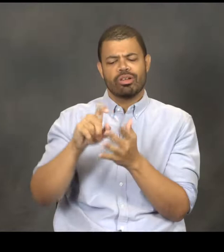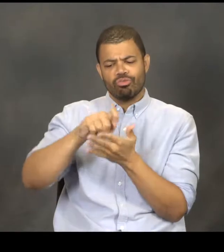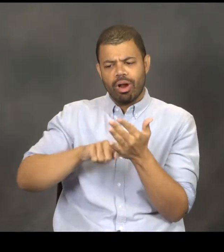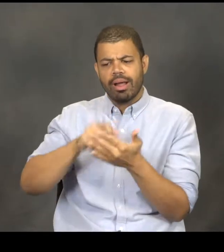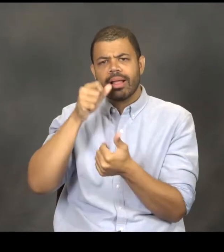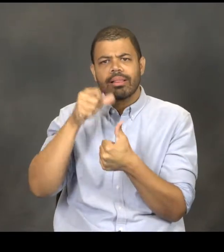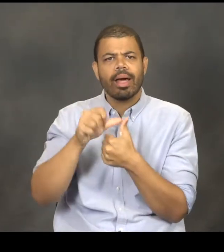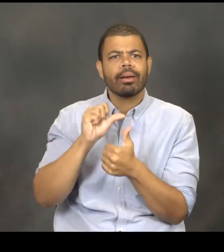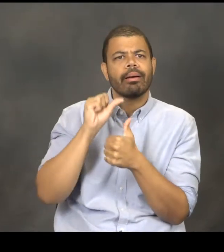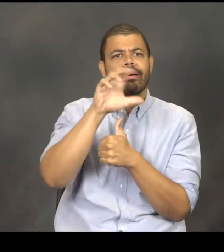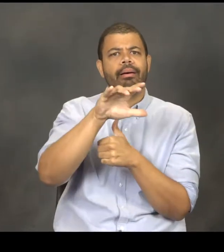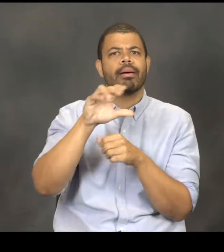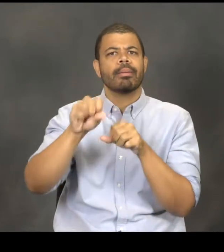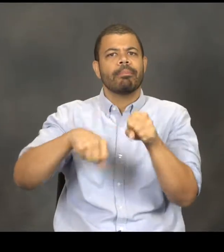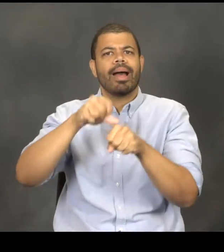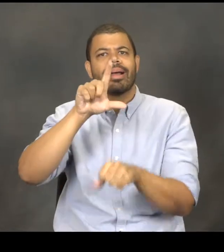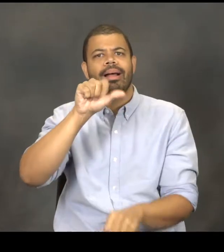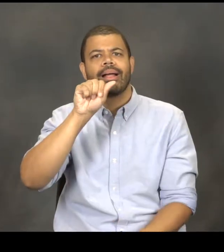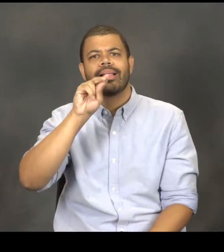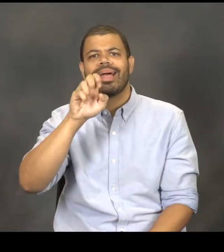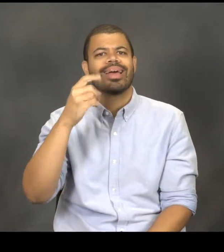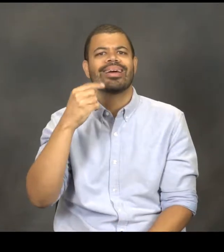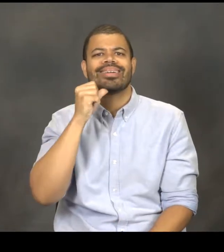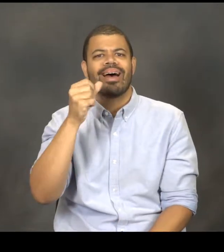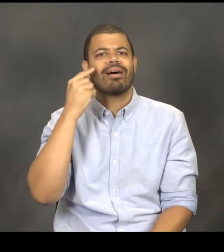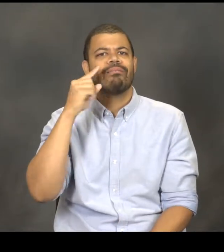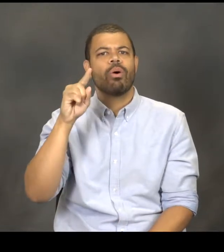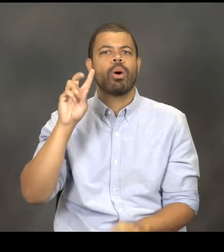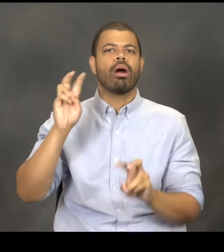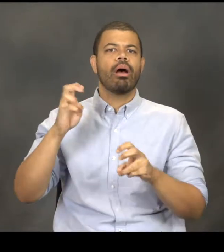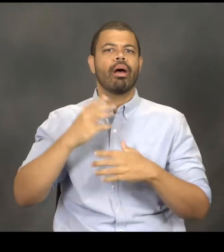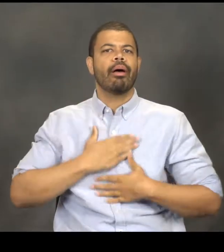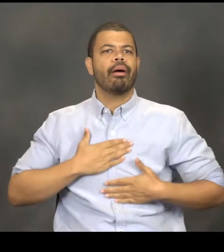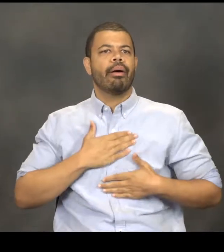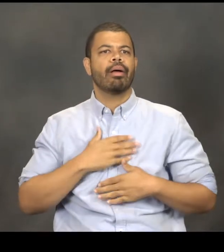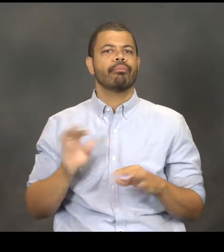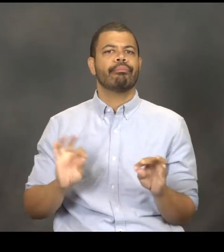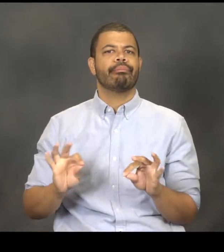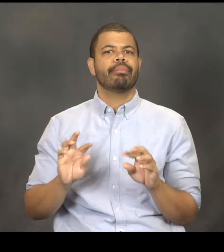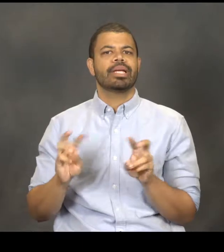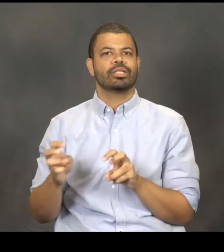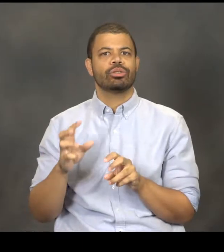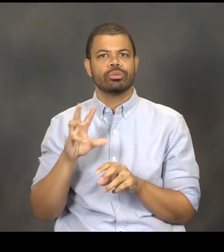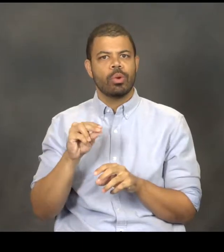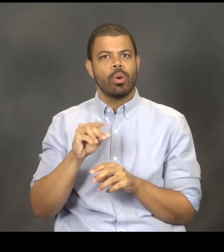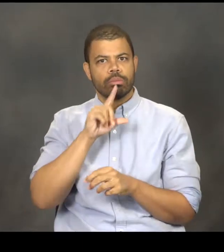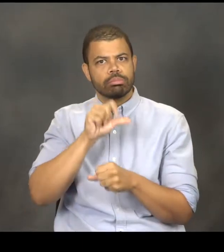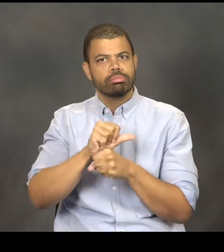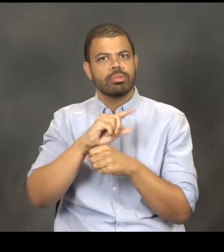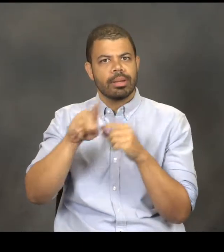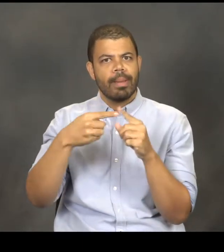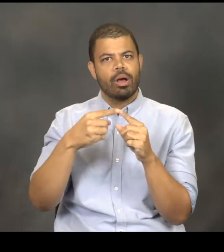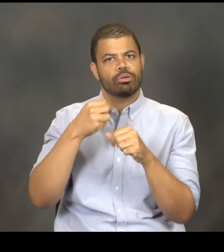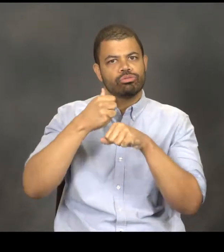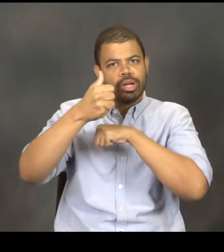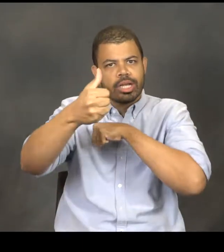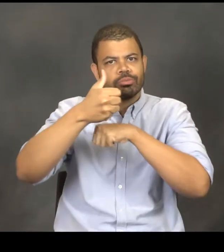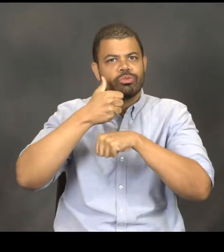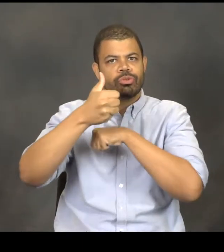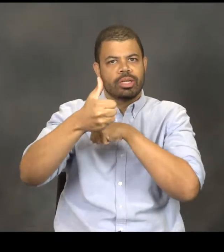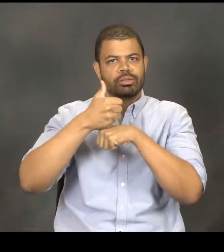about bike lanes are not a recreational sort of issue. This is a transportation issue in terms